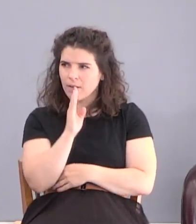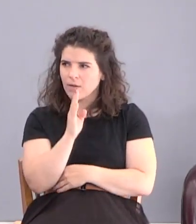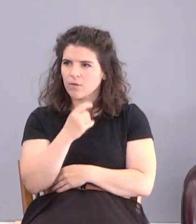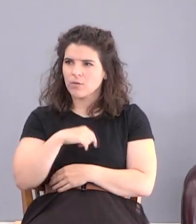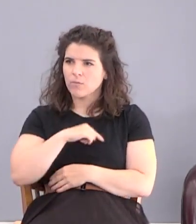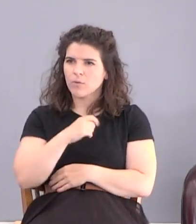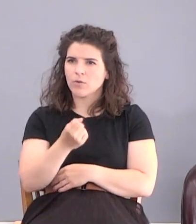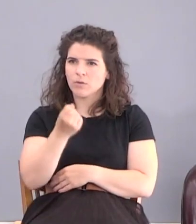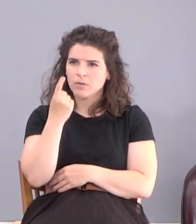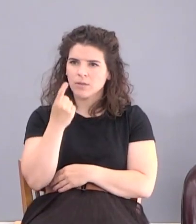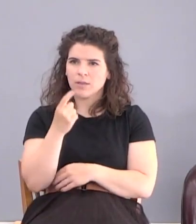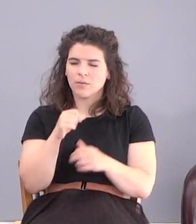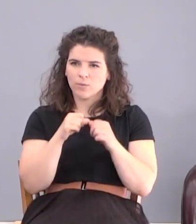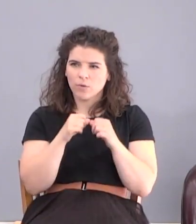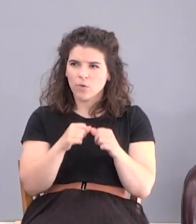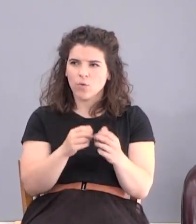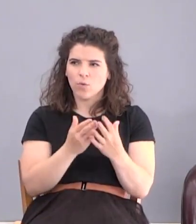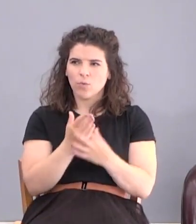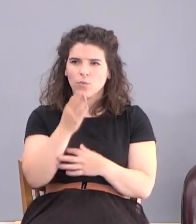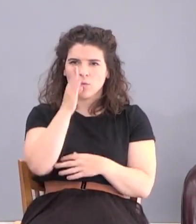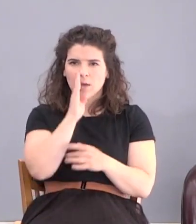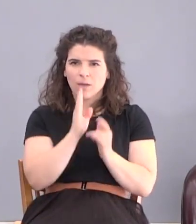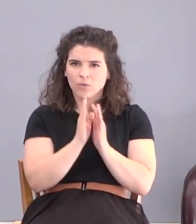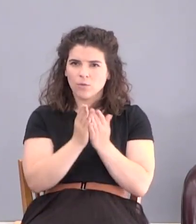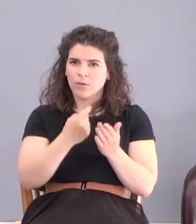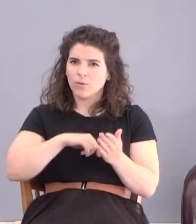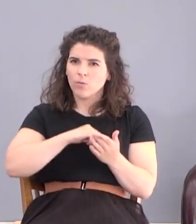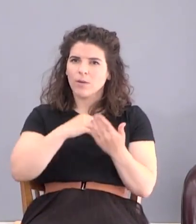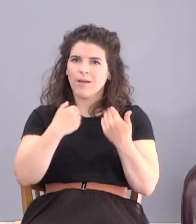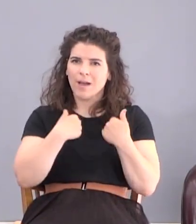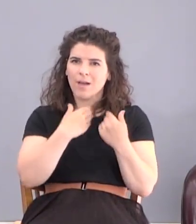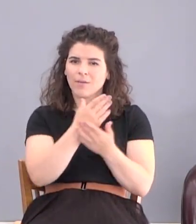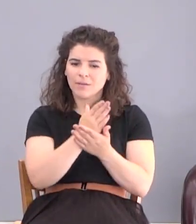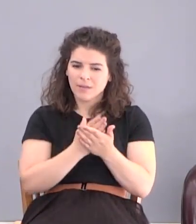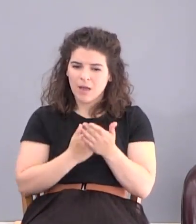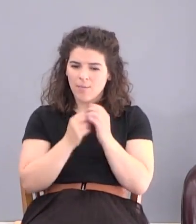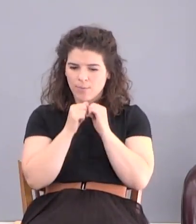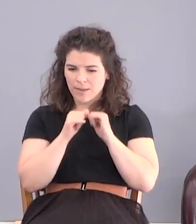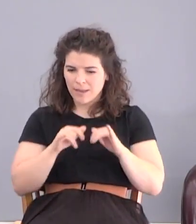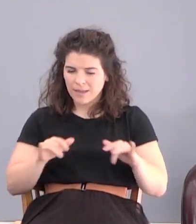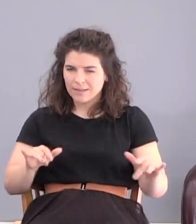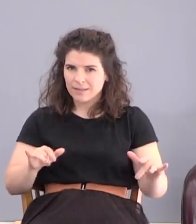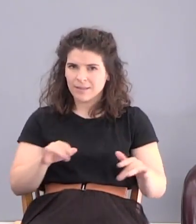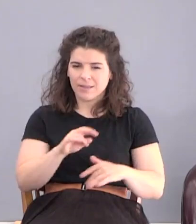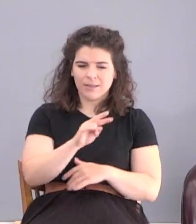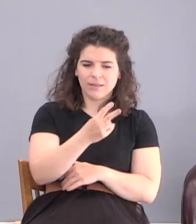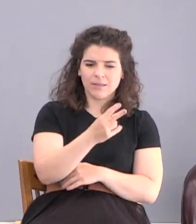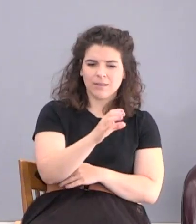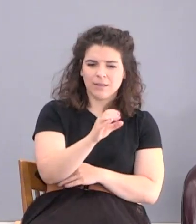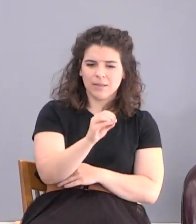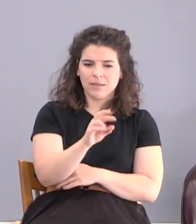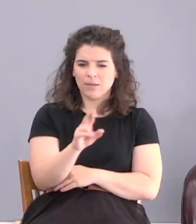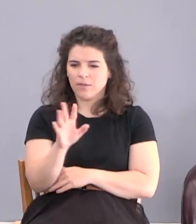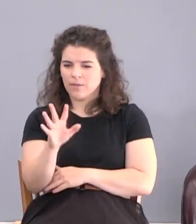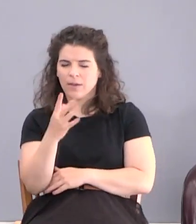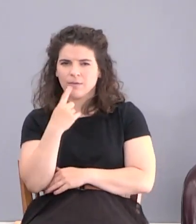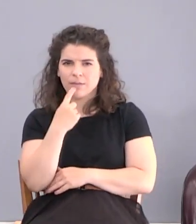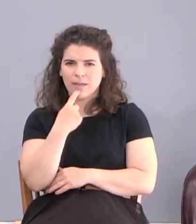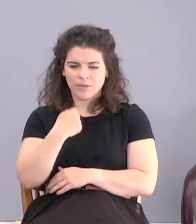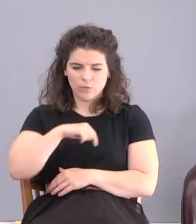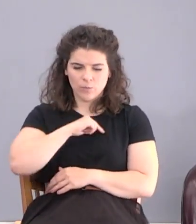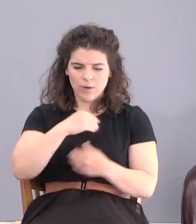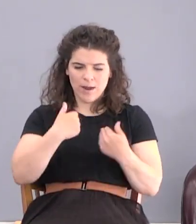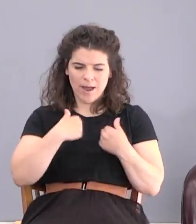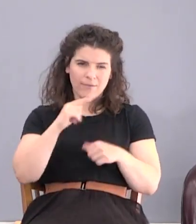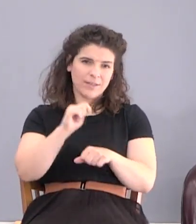now, as we go through God's word, that we have some blessings. In 2 Corinthians 5, it talks about we have a tabernacle not made with